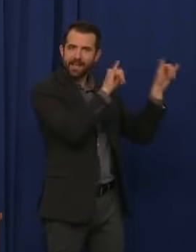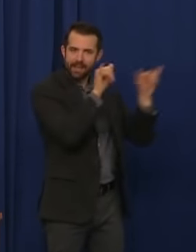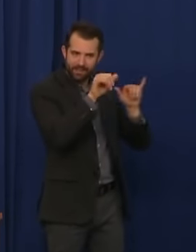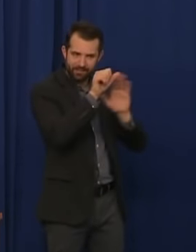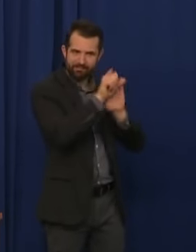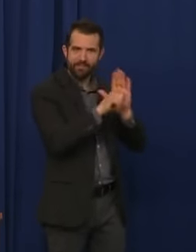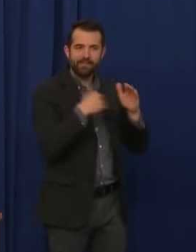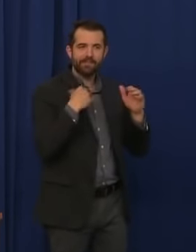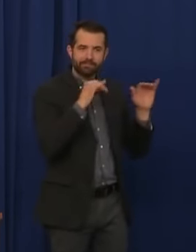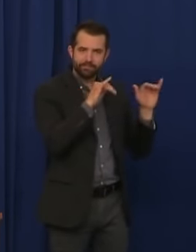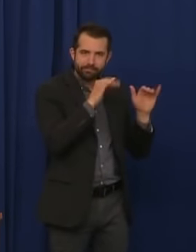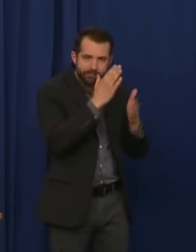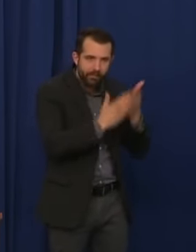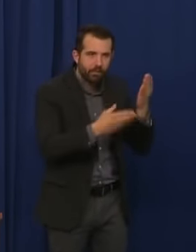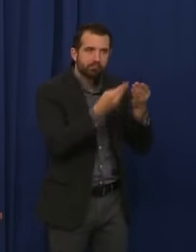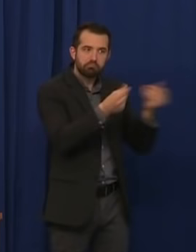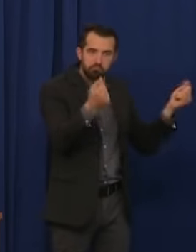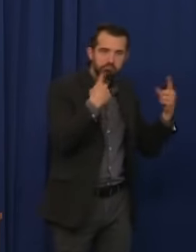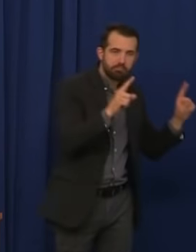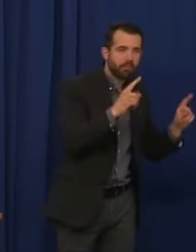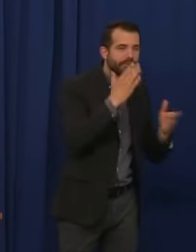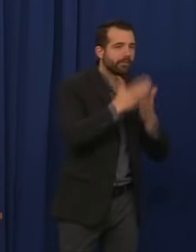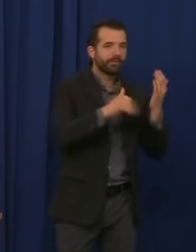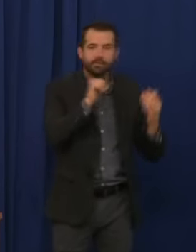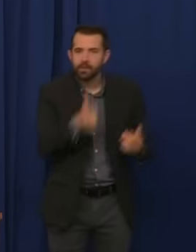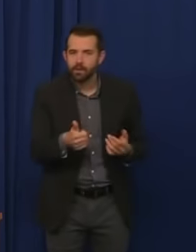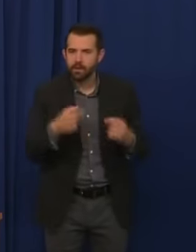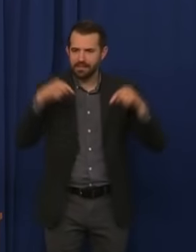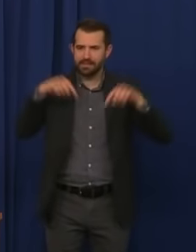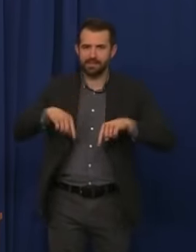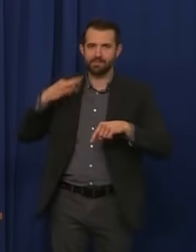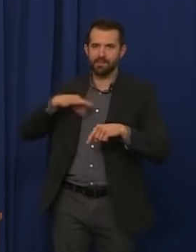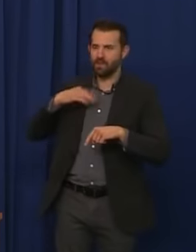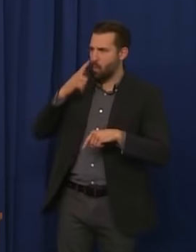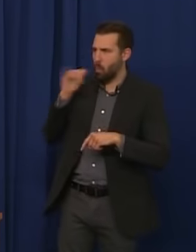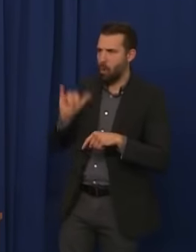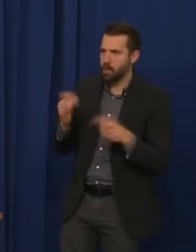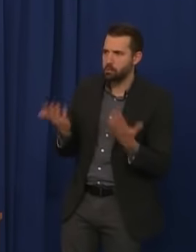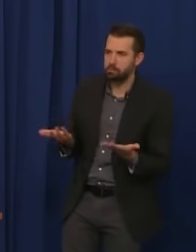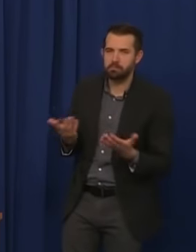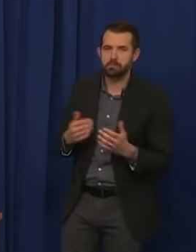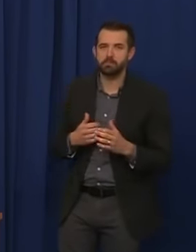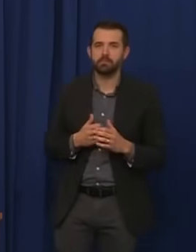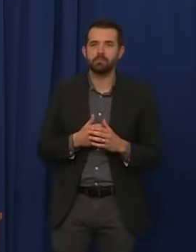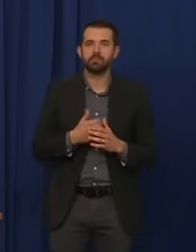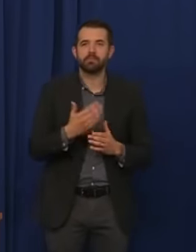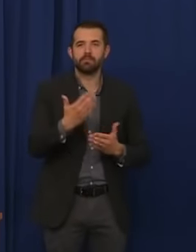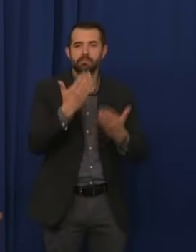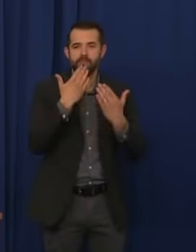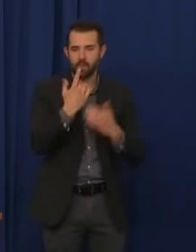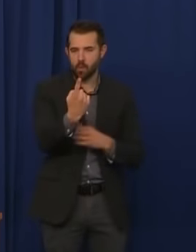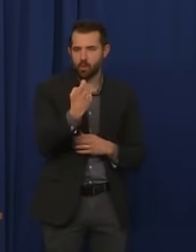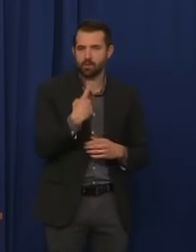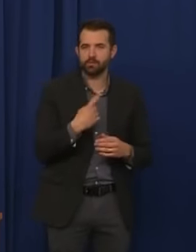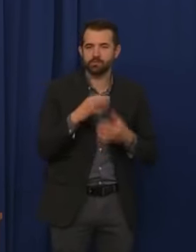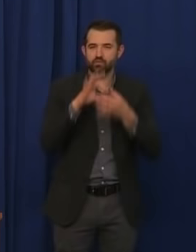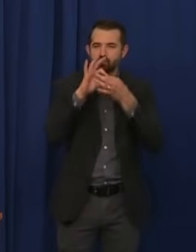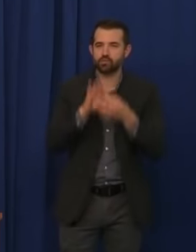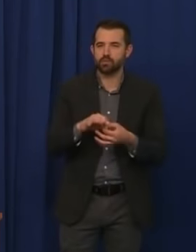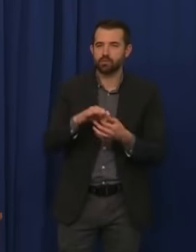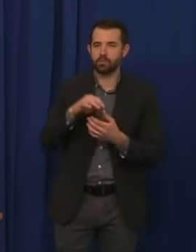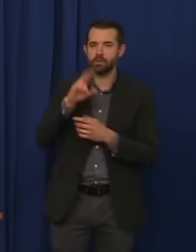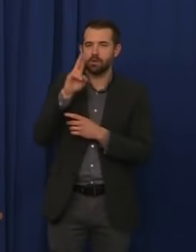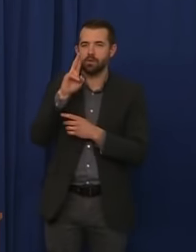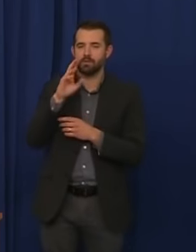looking question on that. Thank you, Don. The question is about unemployment insurance and is the slowness getting payments out